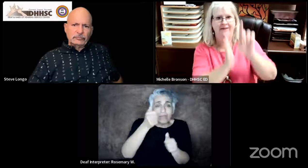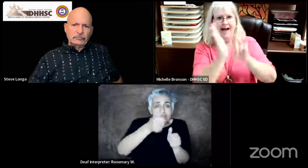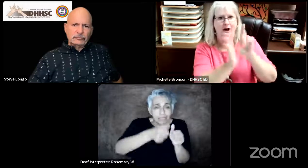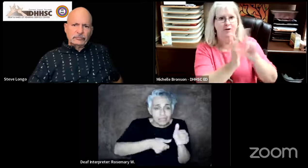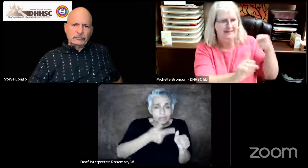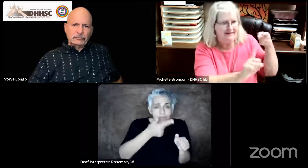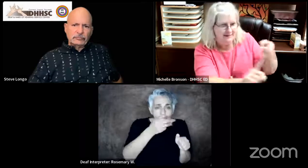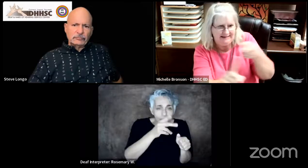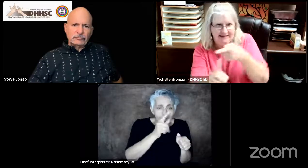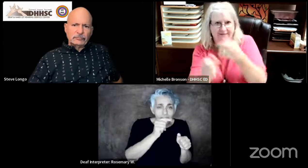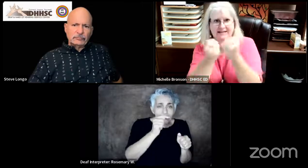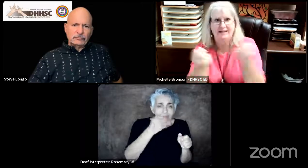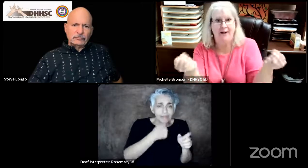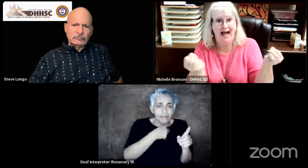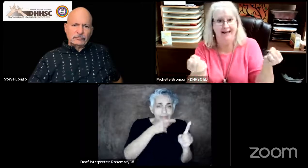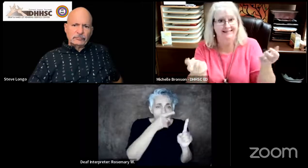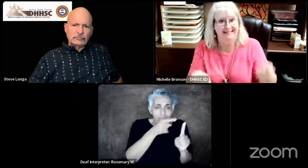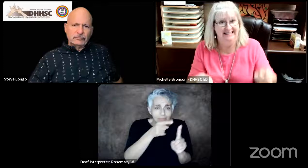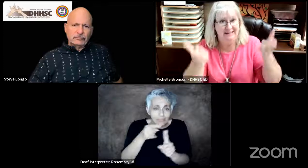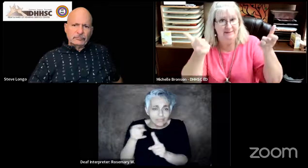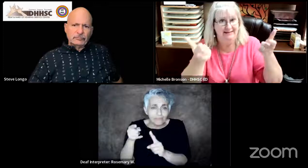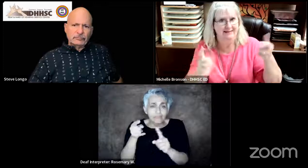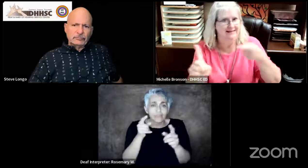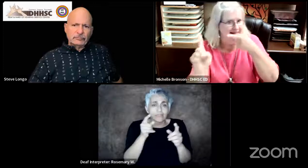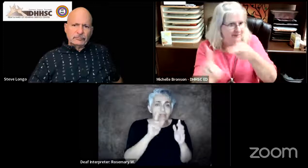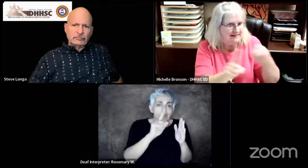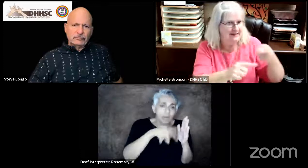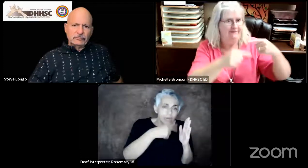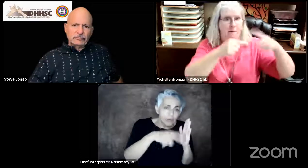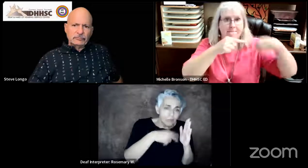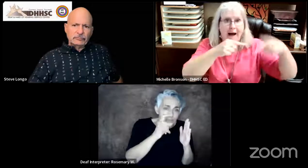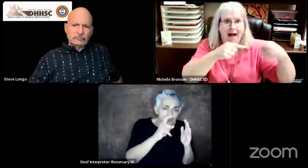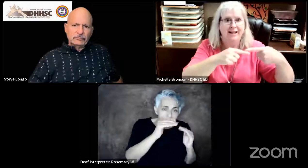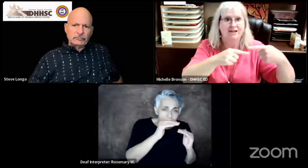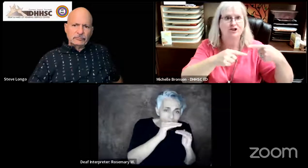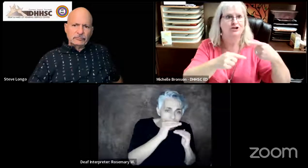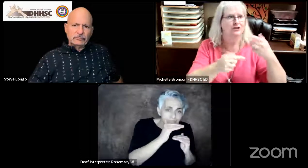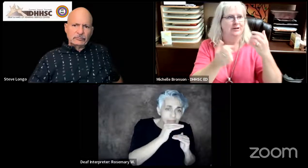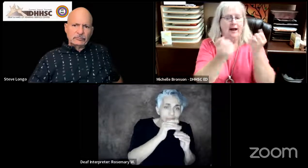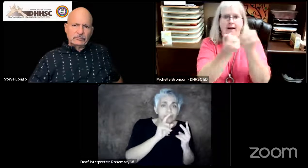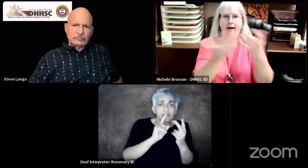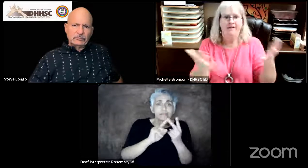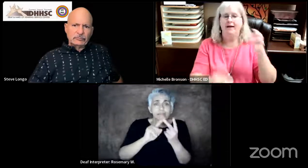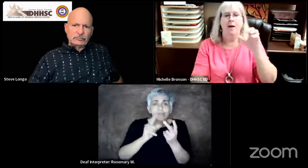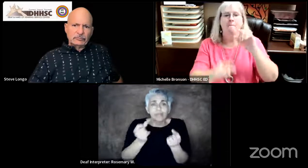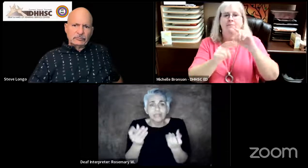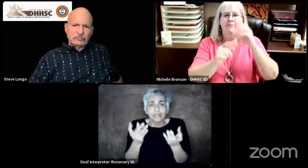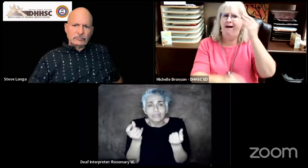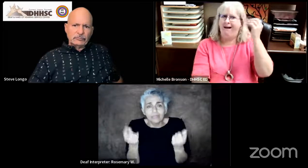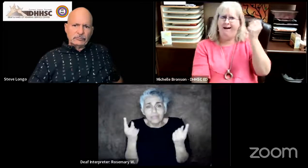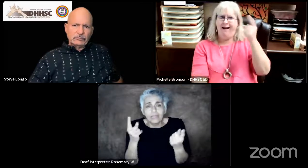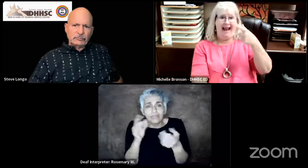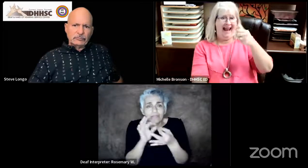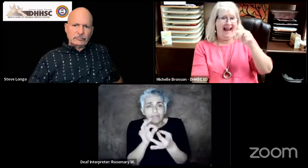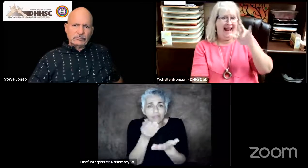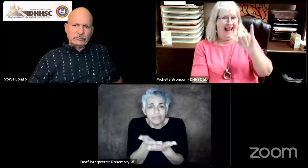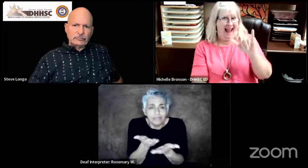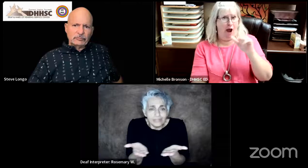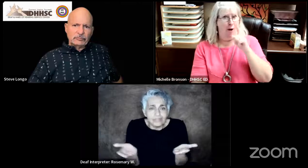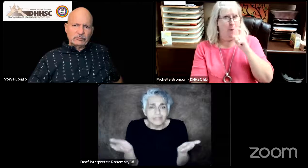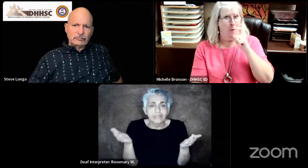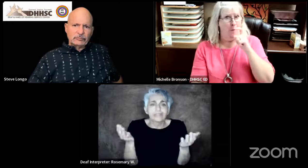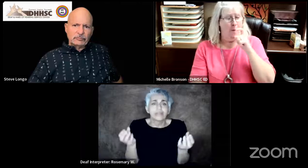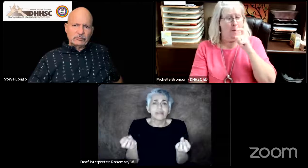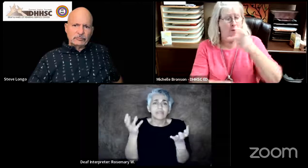has very specific staff hours dedicated, supplies. They all have to be spent, but then mileage is also part of